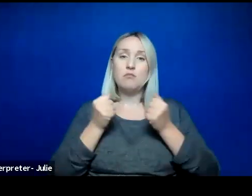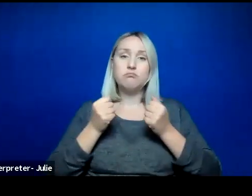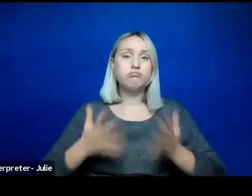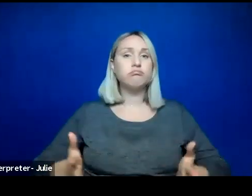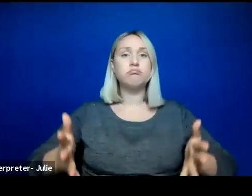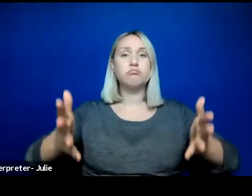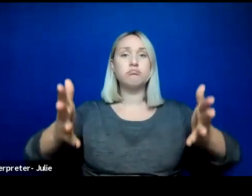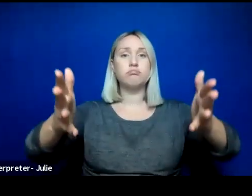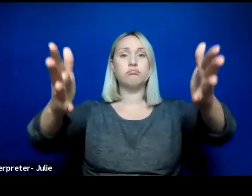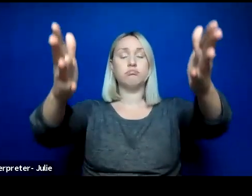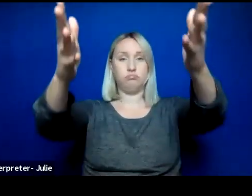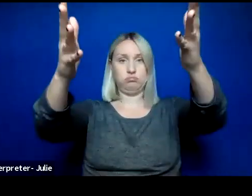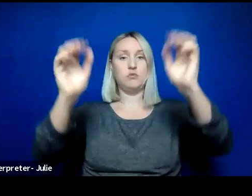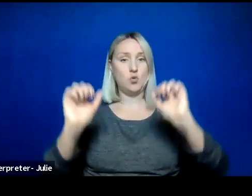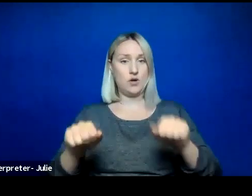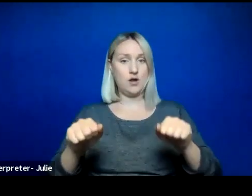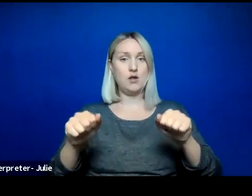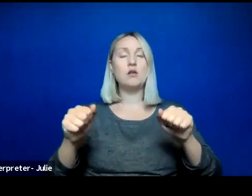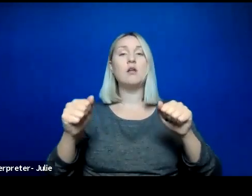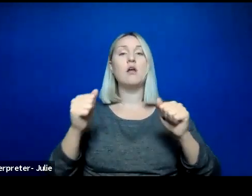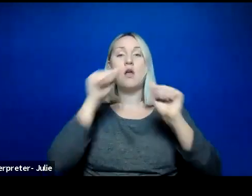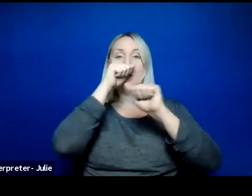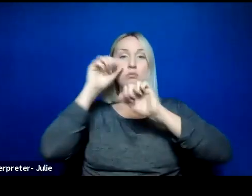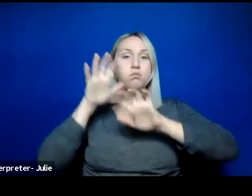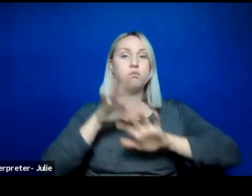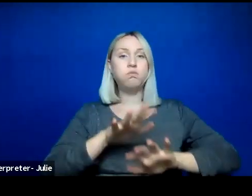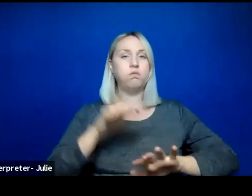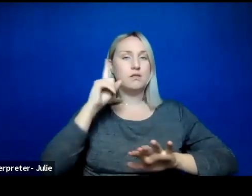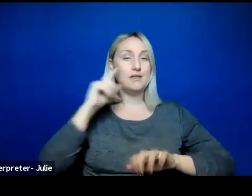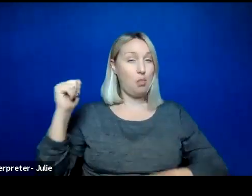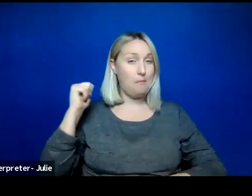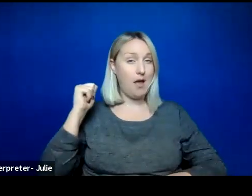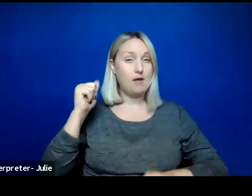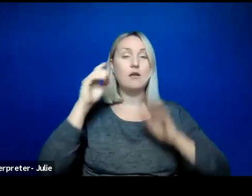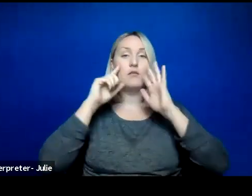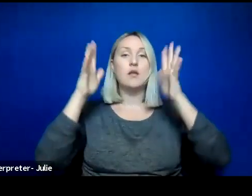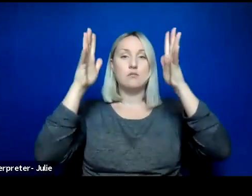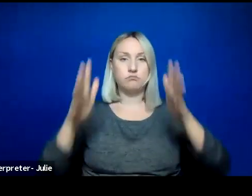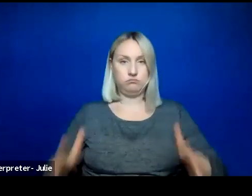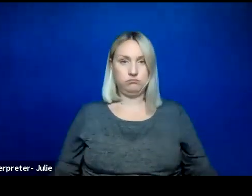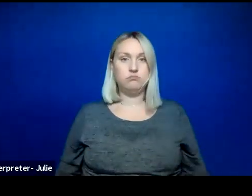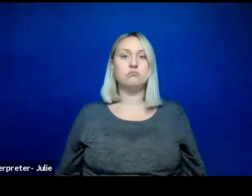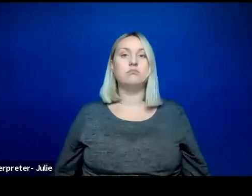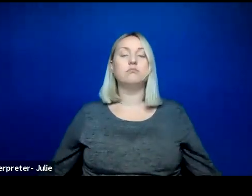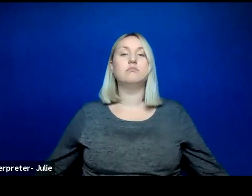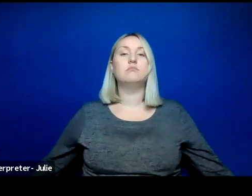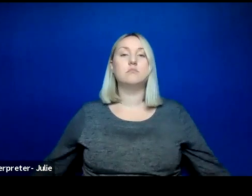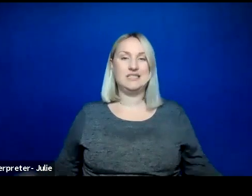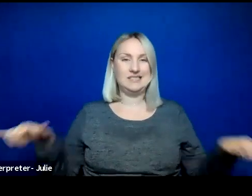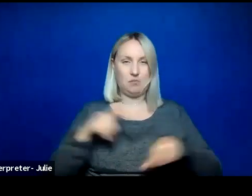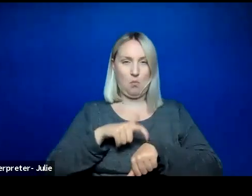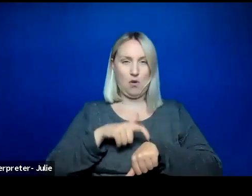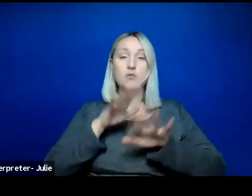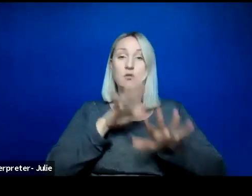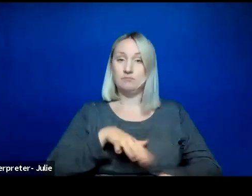you. Exhale, breathe, thinking of the back, and maybe swing the arms back behind you.